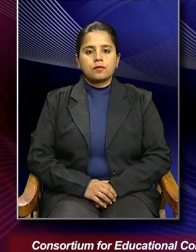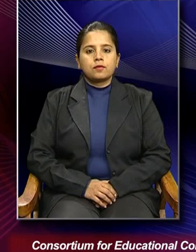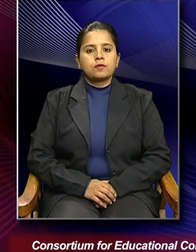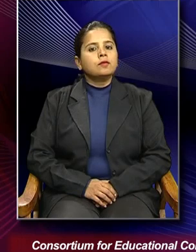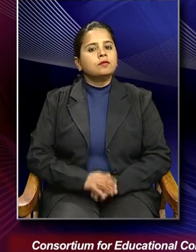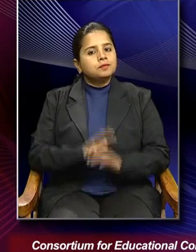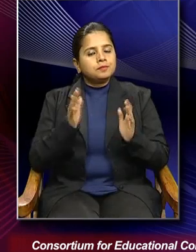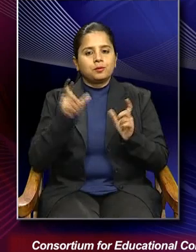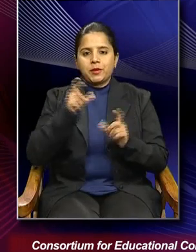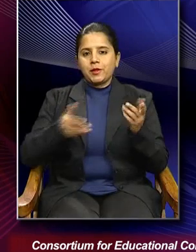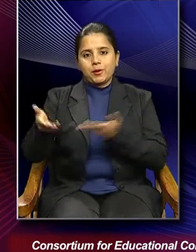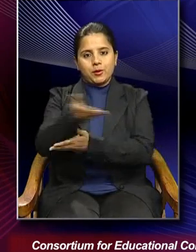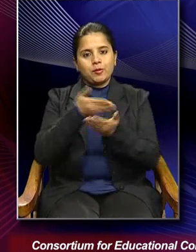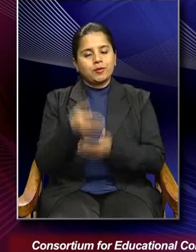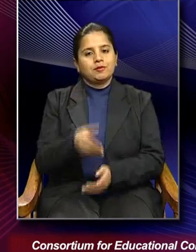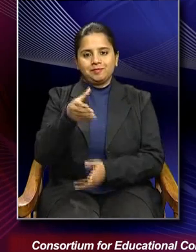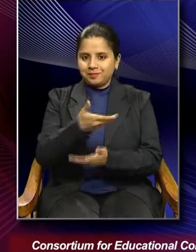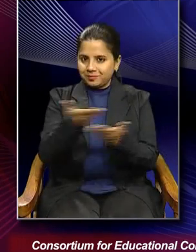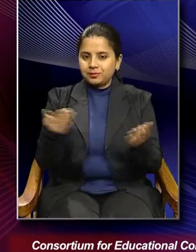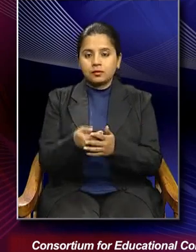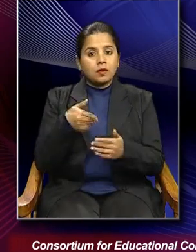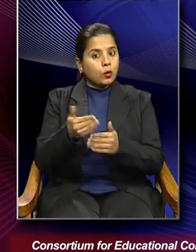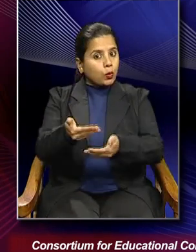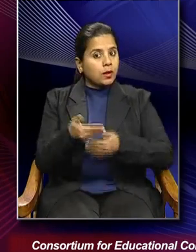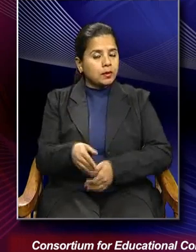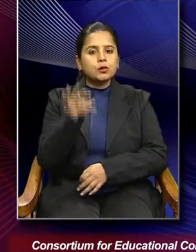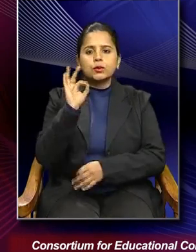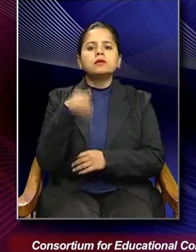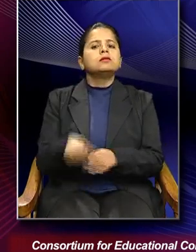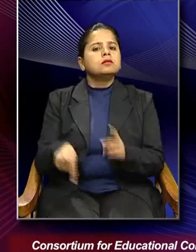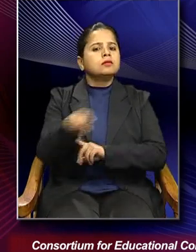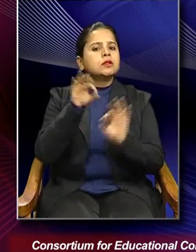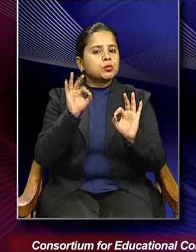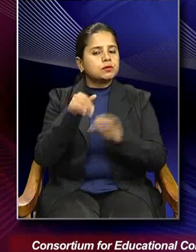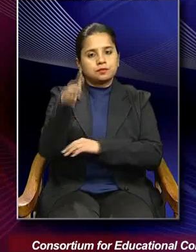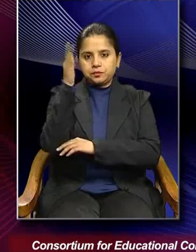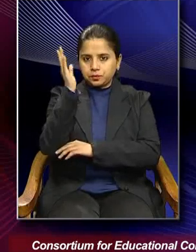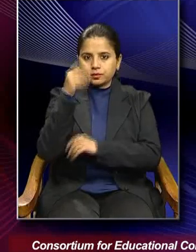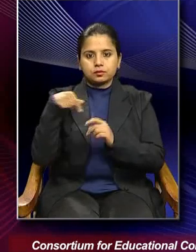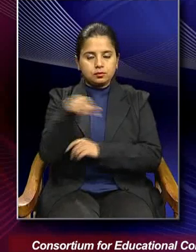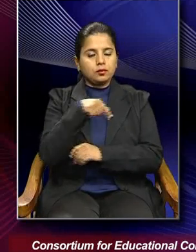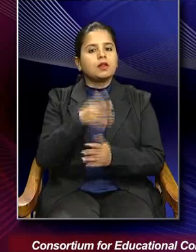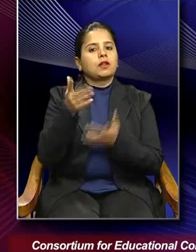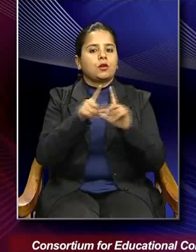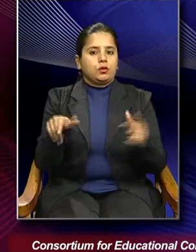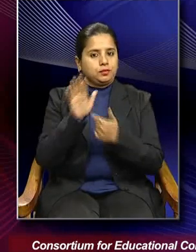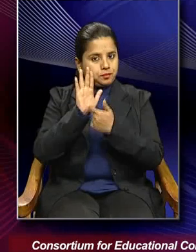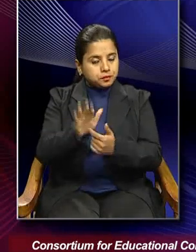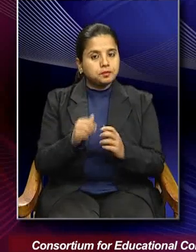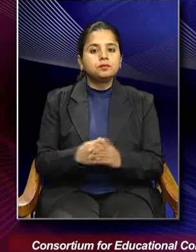A very warm greetings, everyone. Welcome to the lecture special series of sign language, which